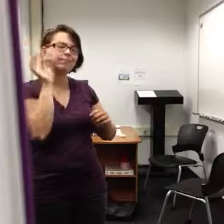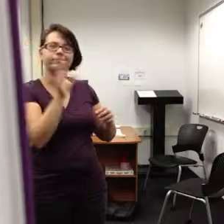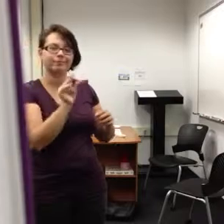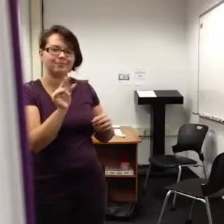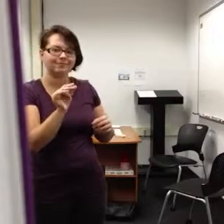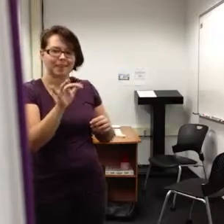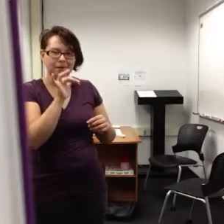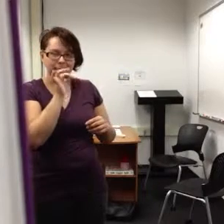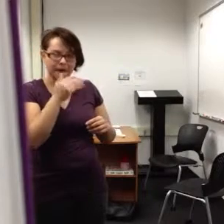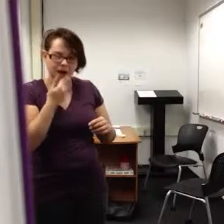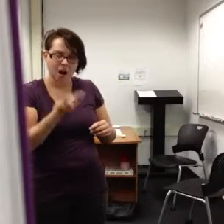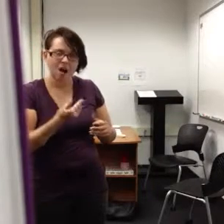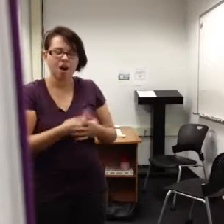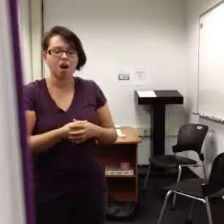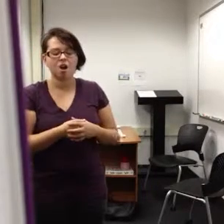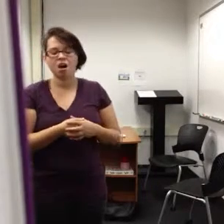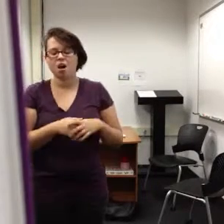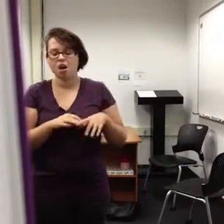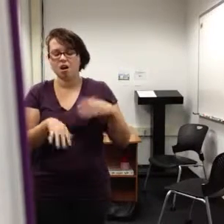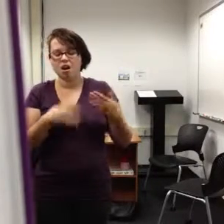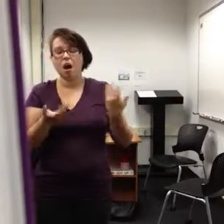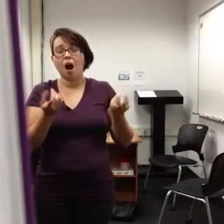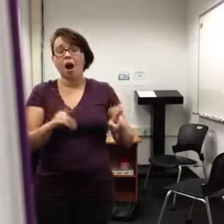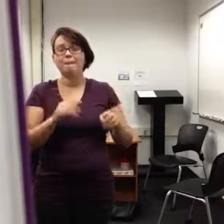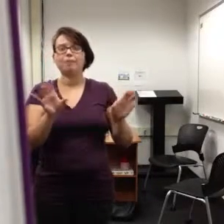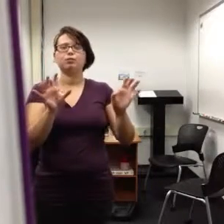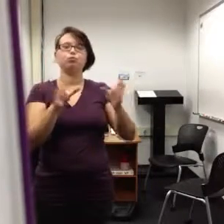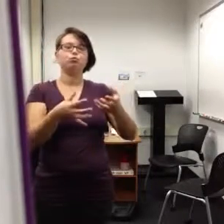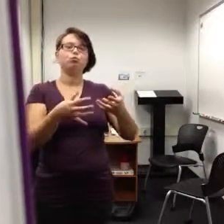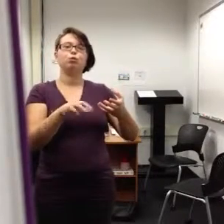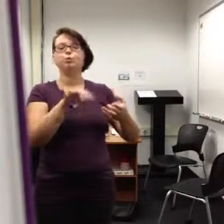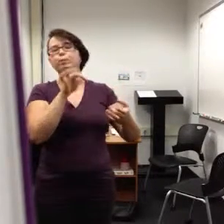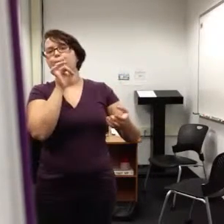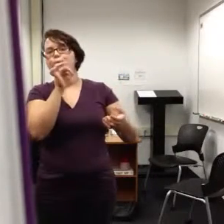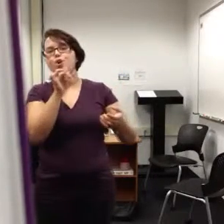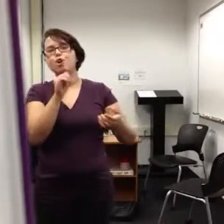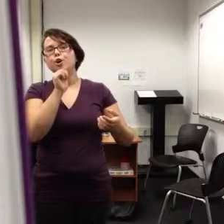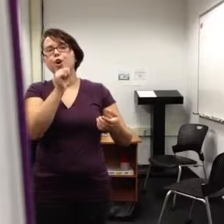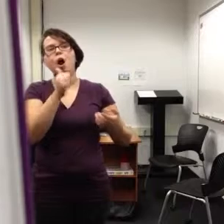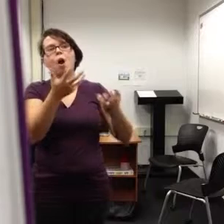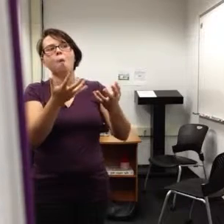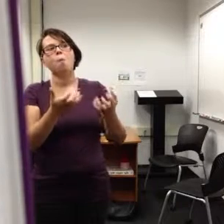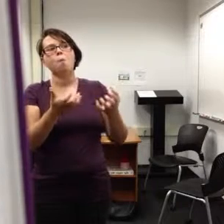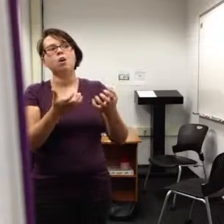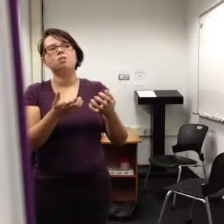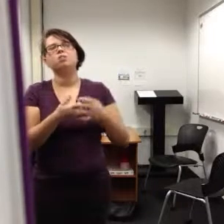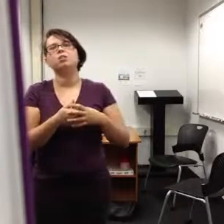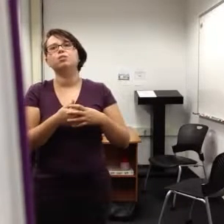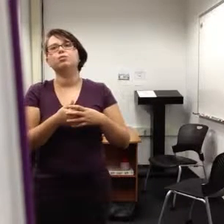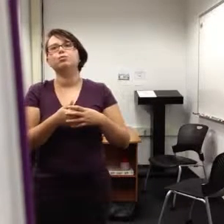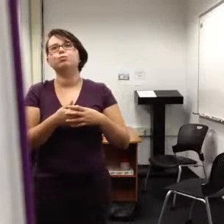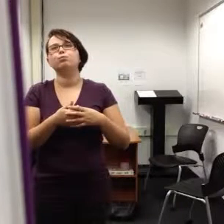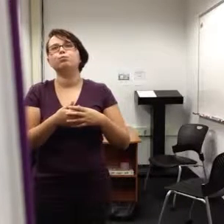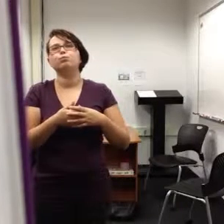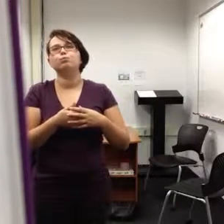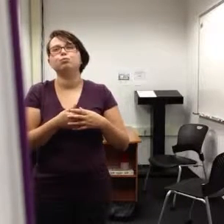So we've been, as a group, a bit unwilling to accord to our opponents at any stage in our